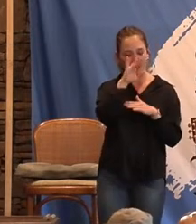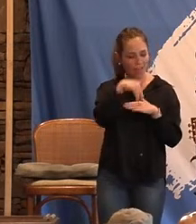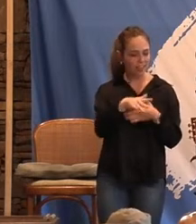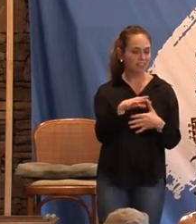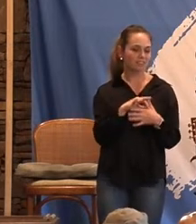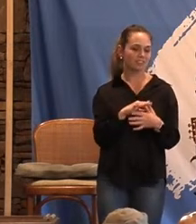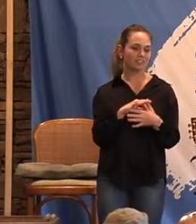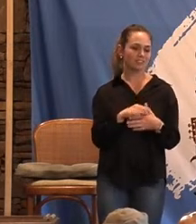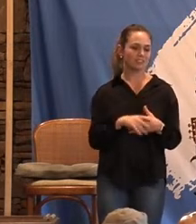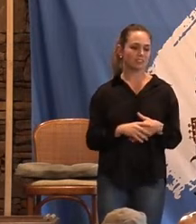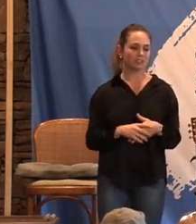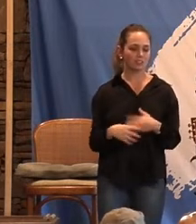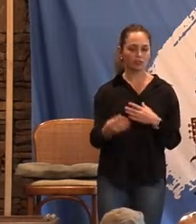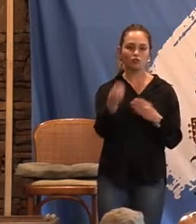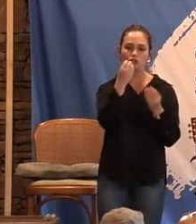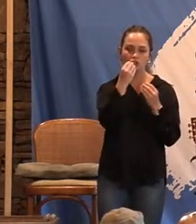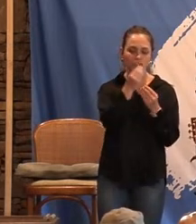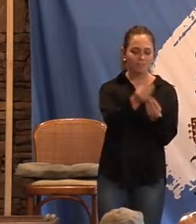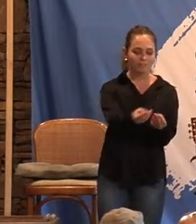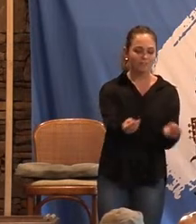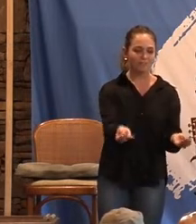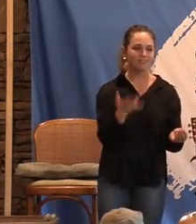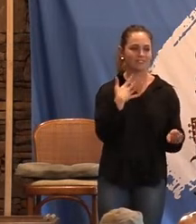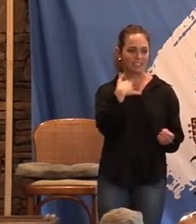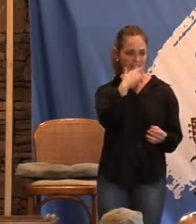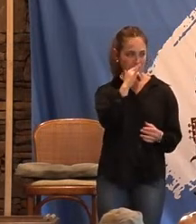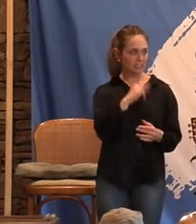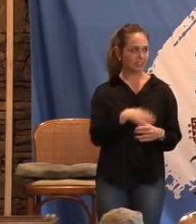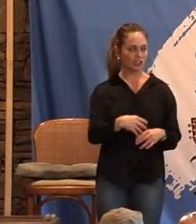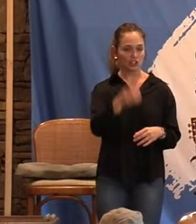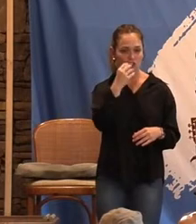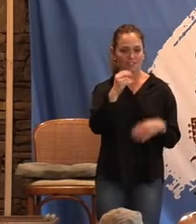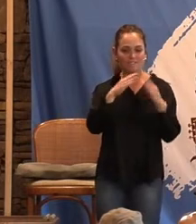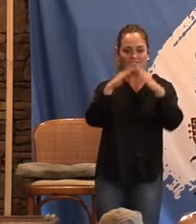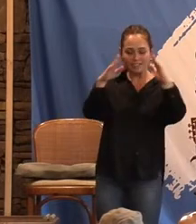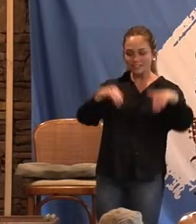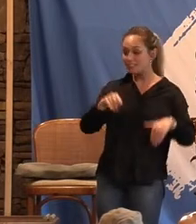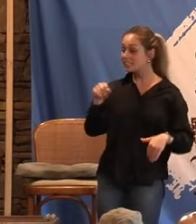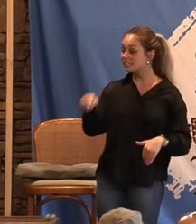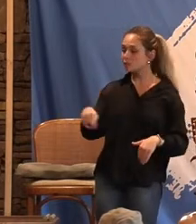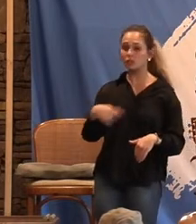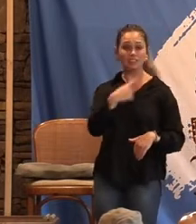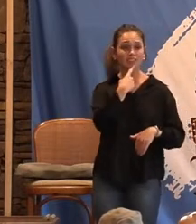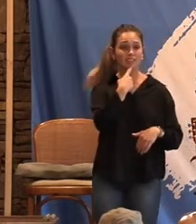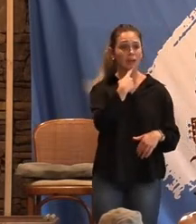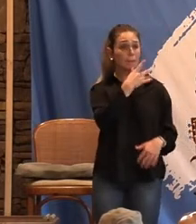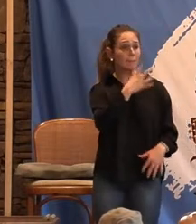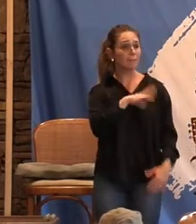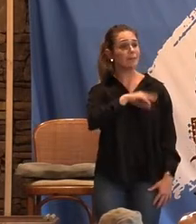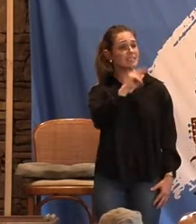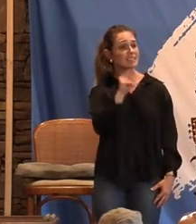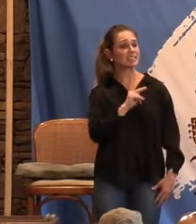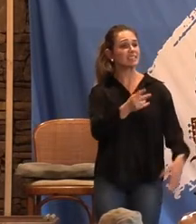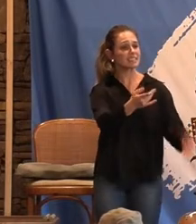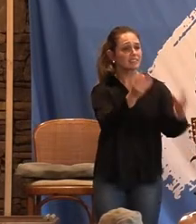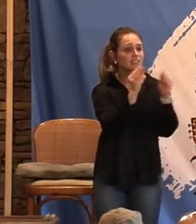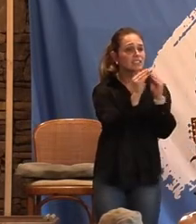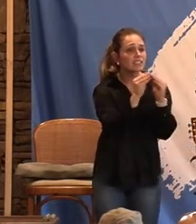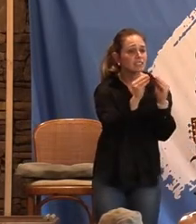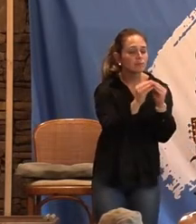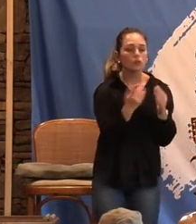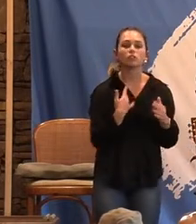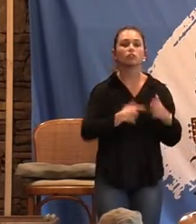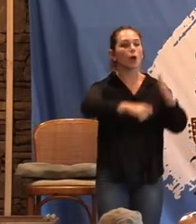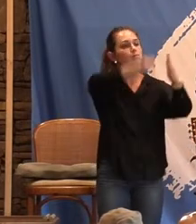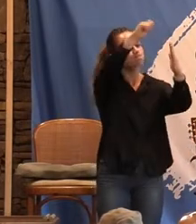meat. And she fed the children. And she fed the neighbors. And they said, Miss Nana, give us some more. She